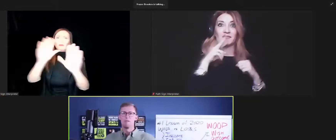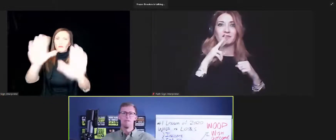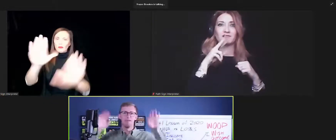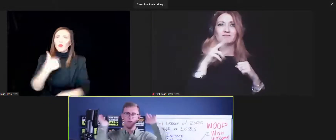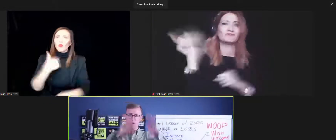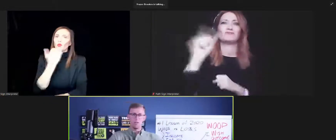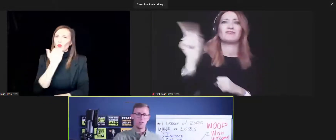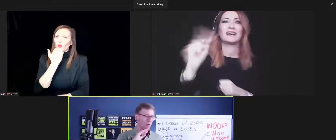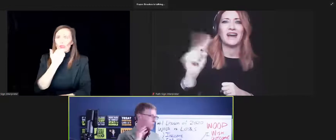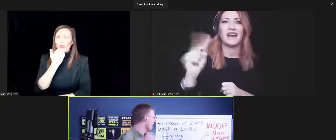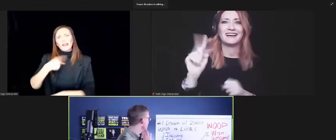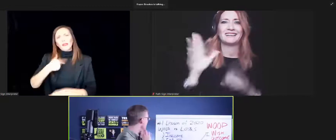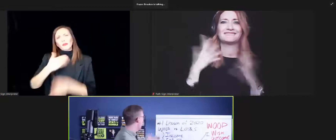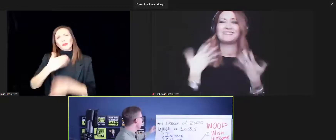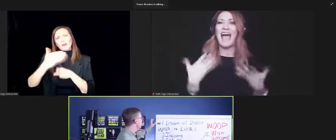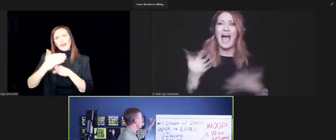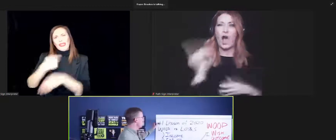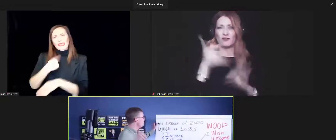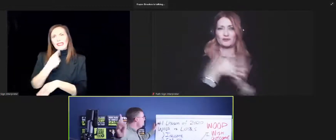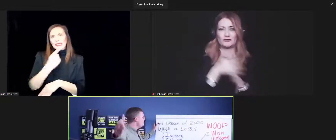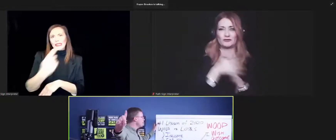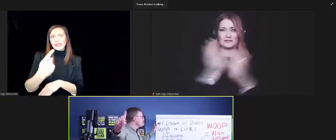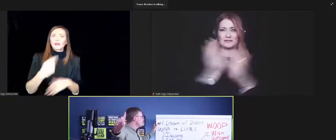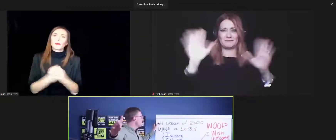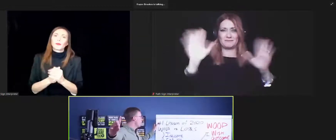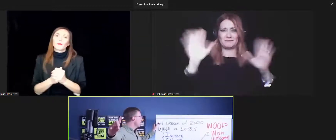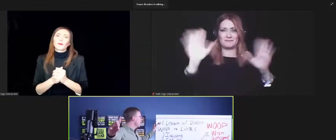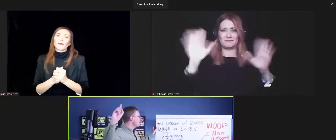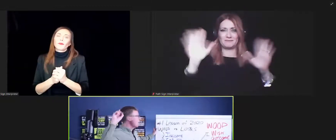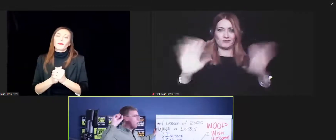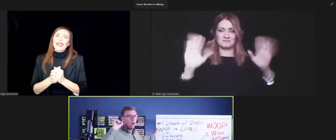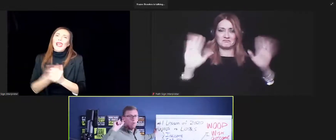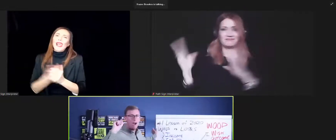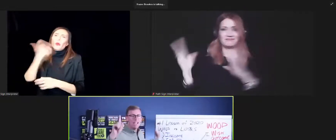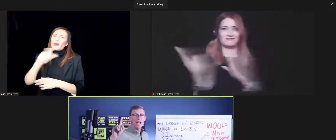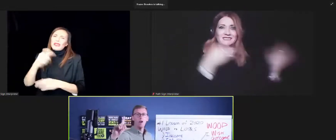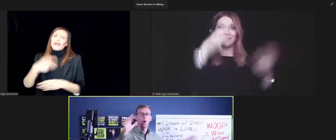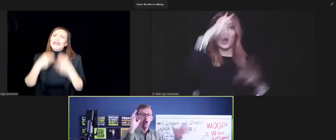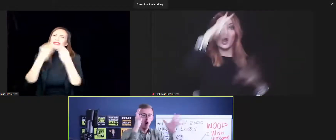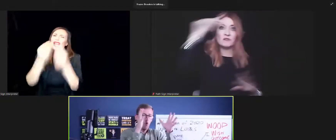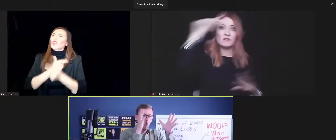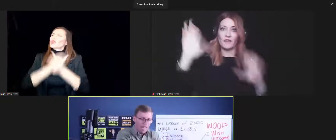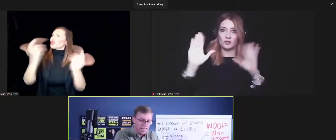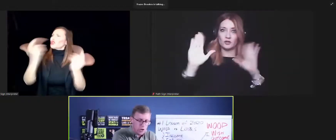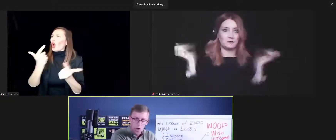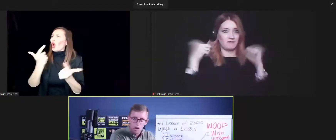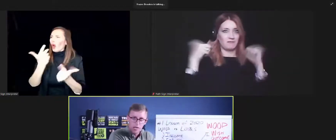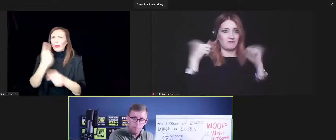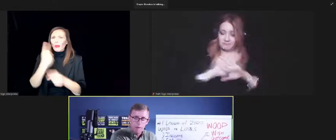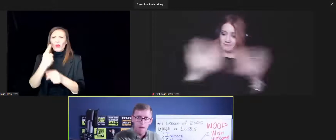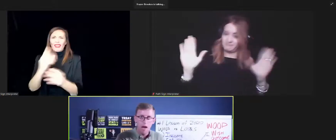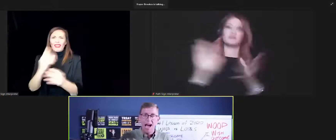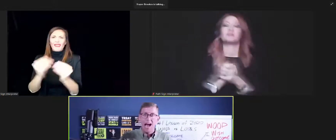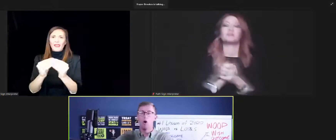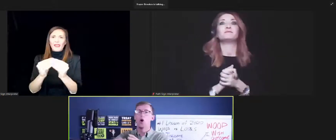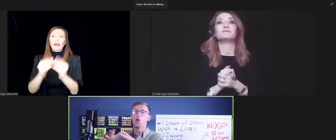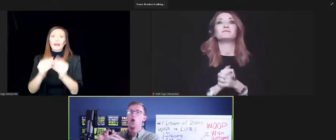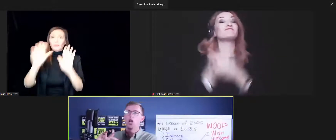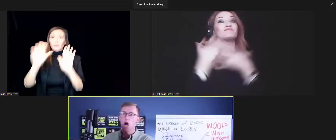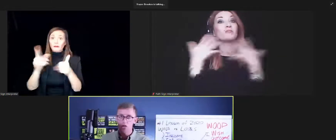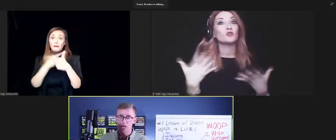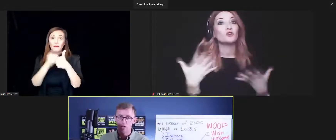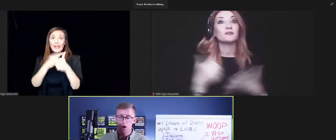Otherwise, I'm going to flood you with too much here, right? So number one lesson of 2020, write down all your wins on a piece of paper and all